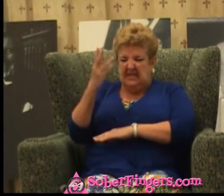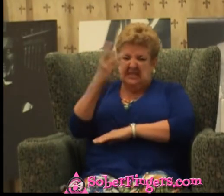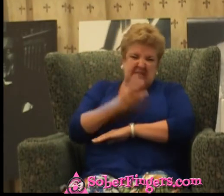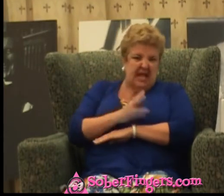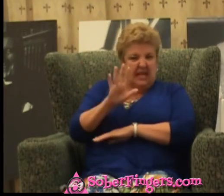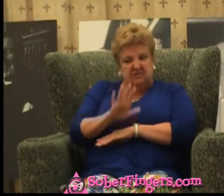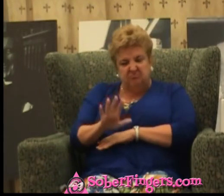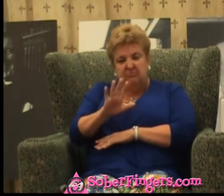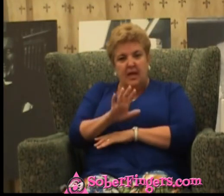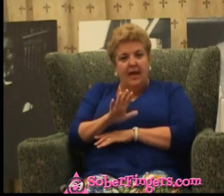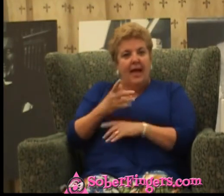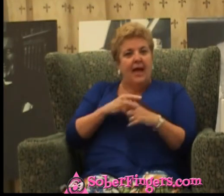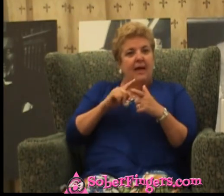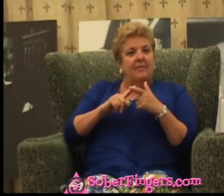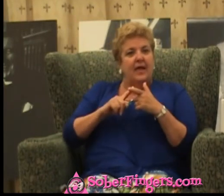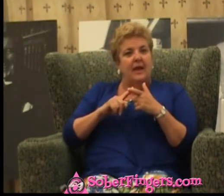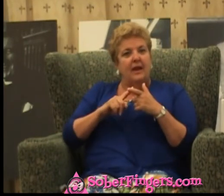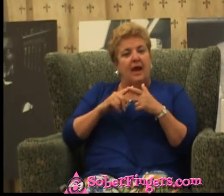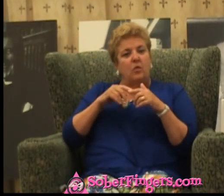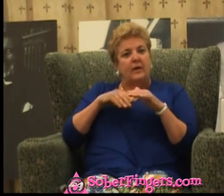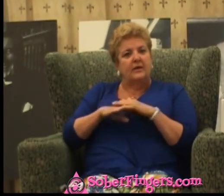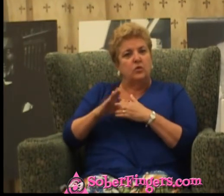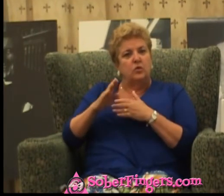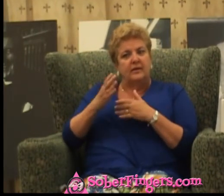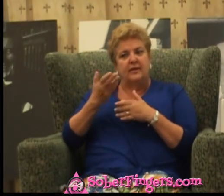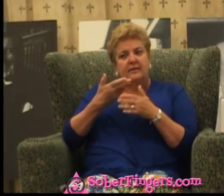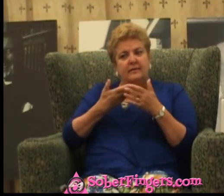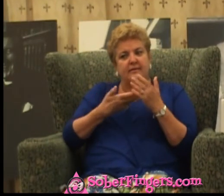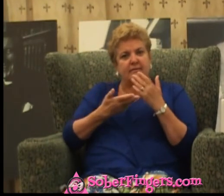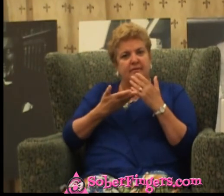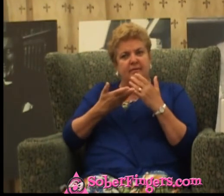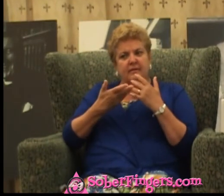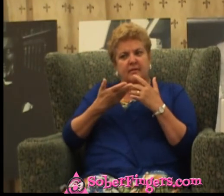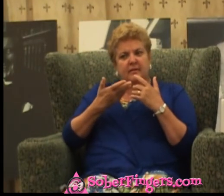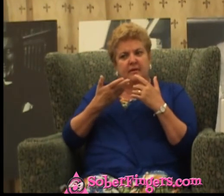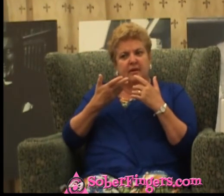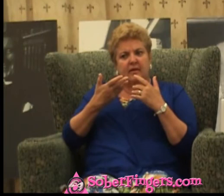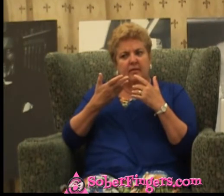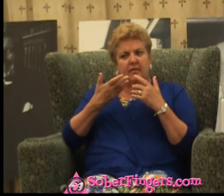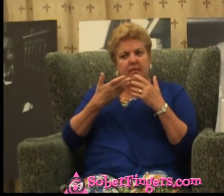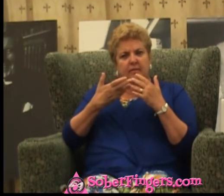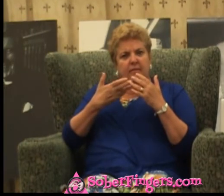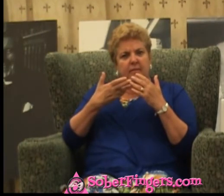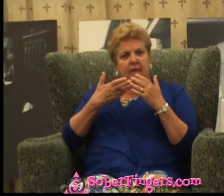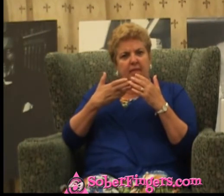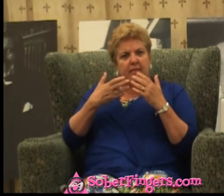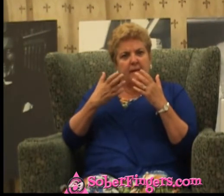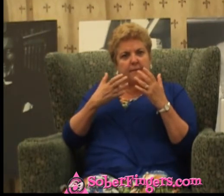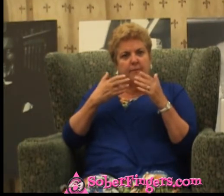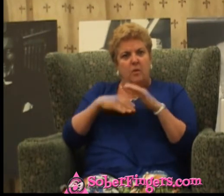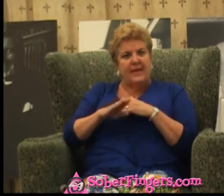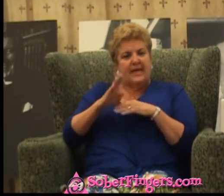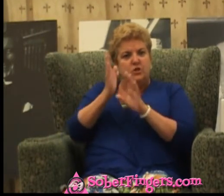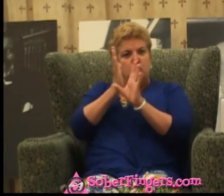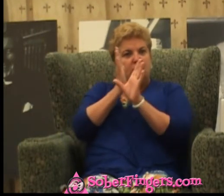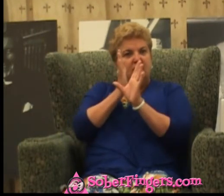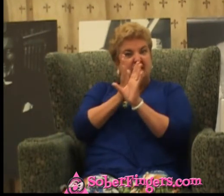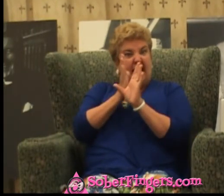the delirium tremens, which terrified me. And they put me in a straitjacket, and they took me back into the nut